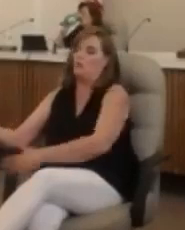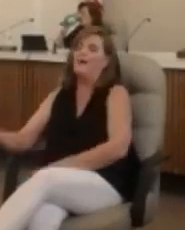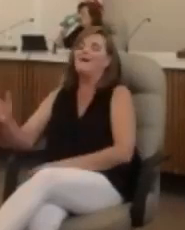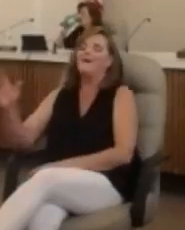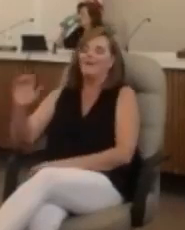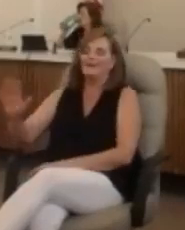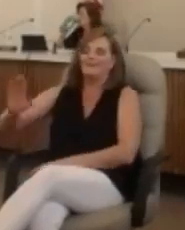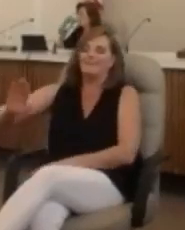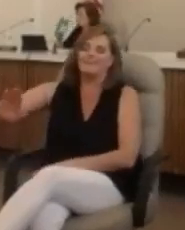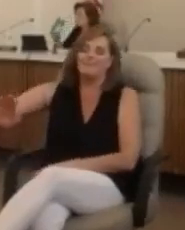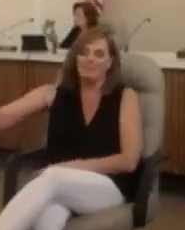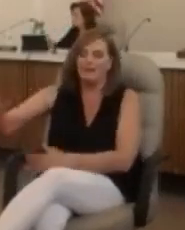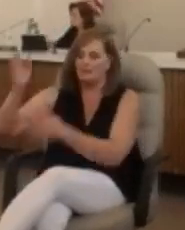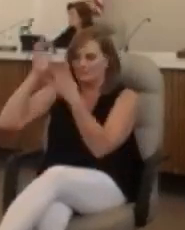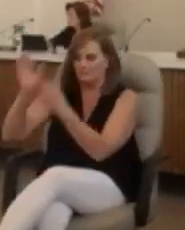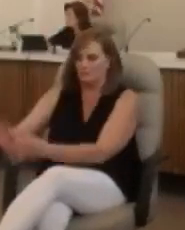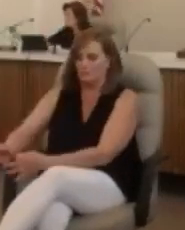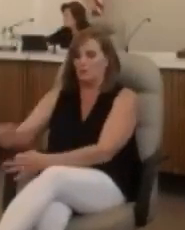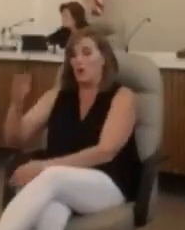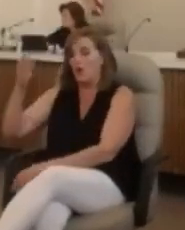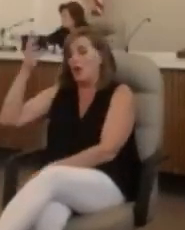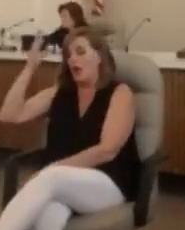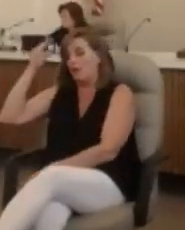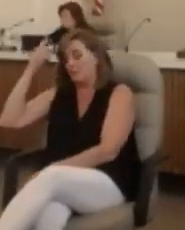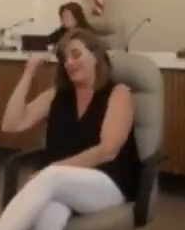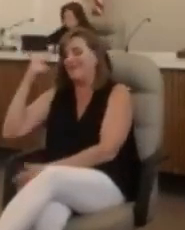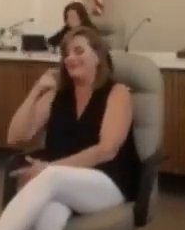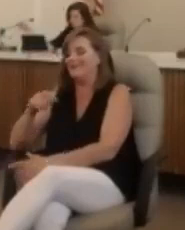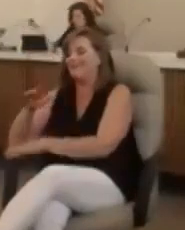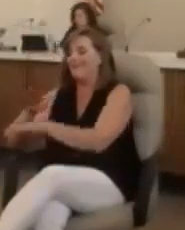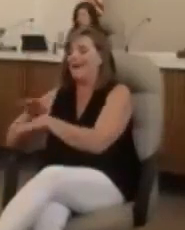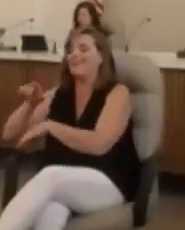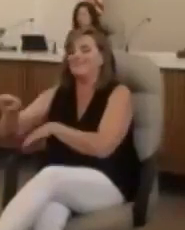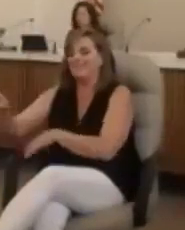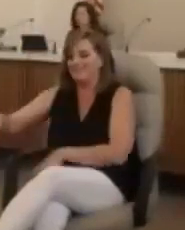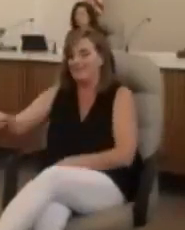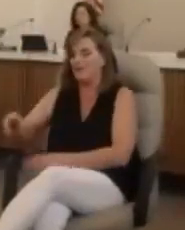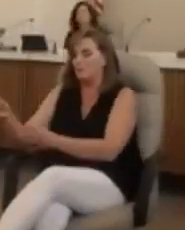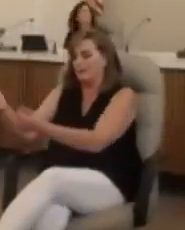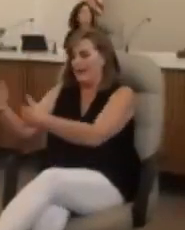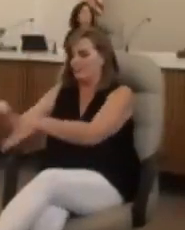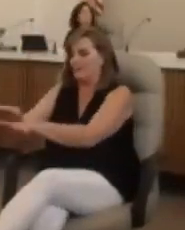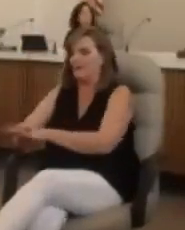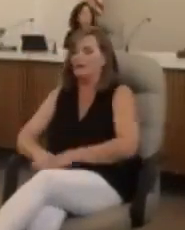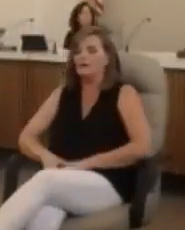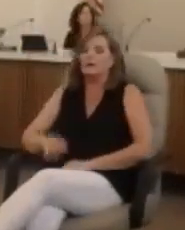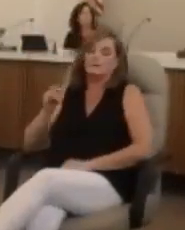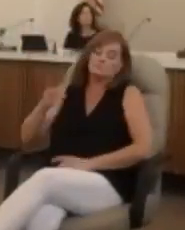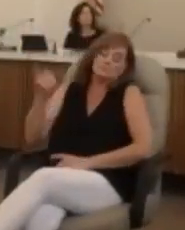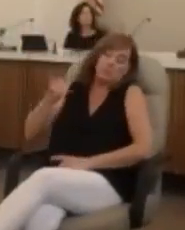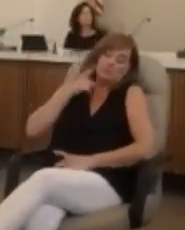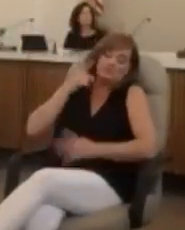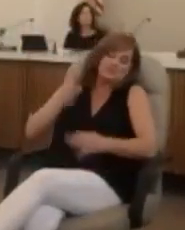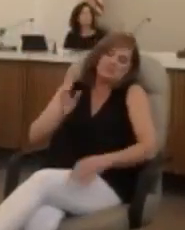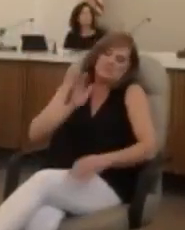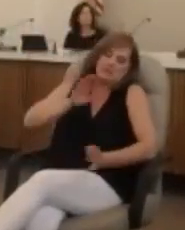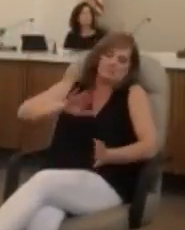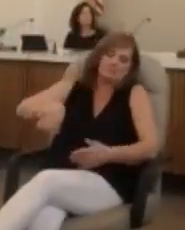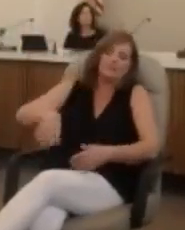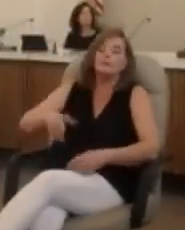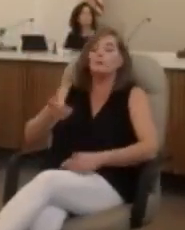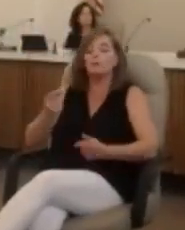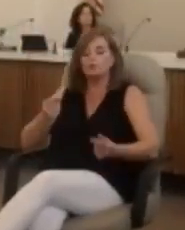is on their property. They would have full control of it. If any of them decide not to do it, then what we've